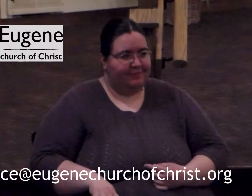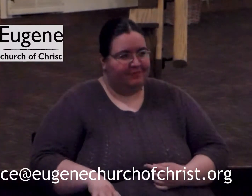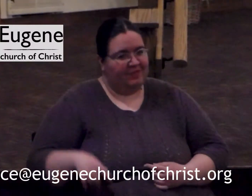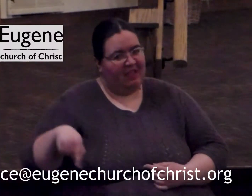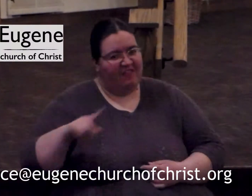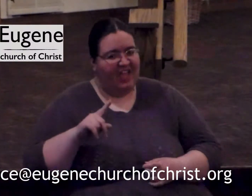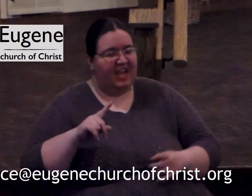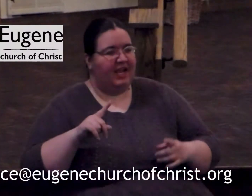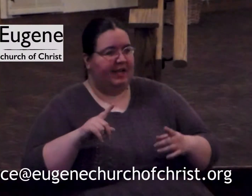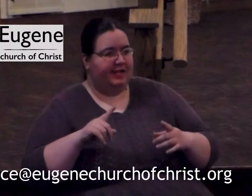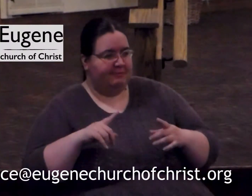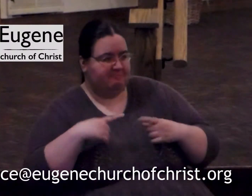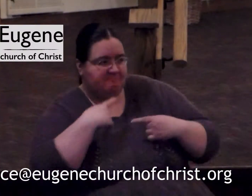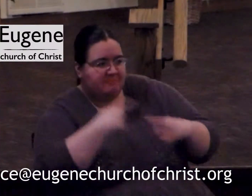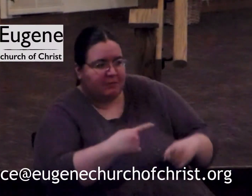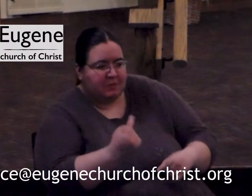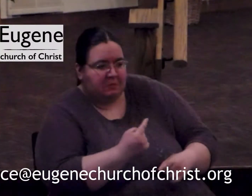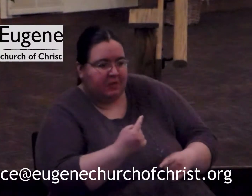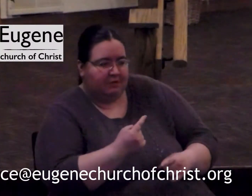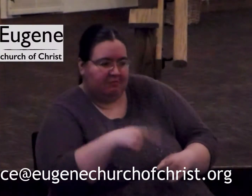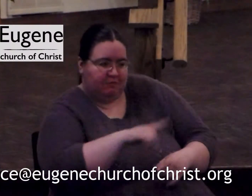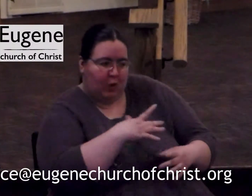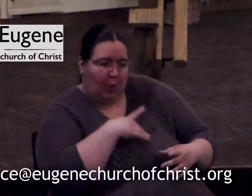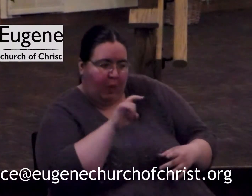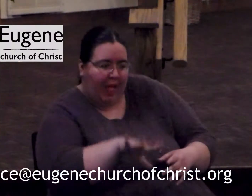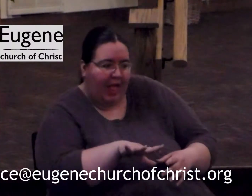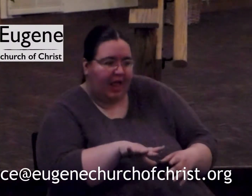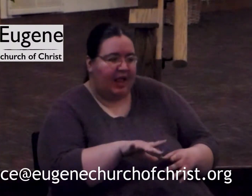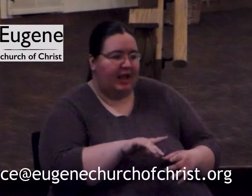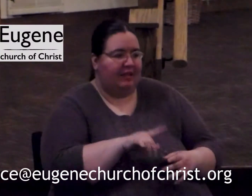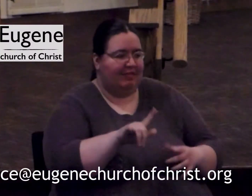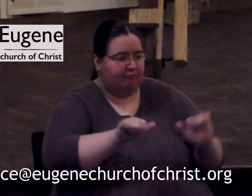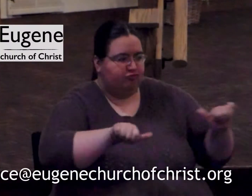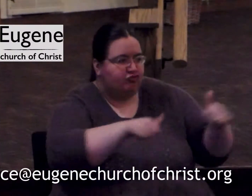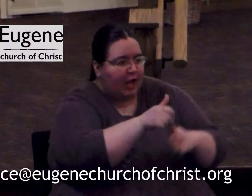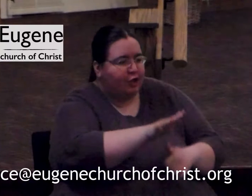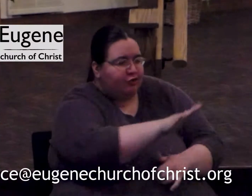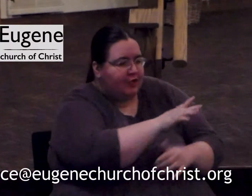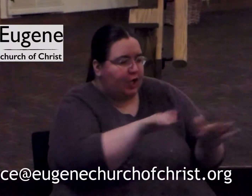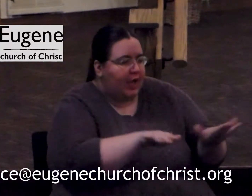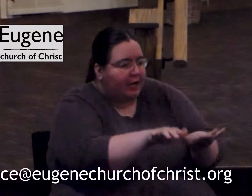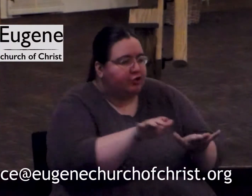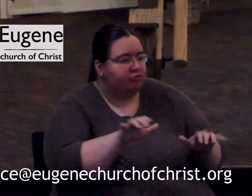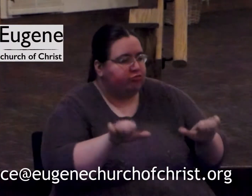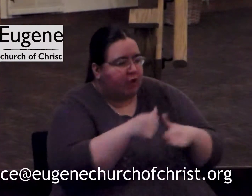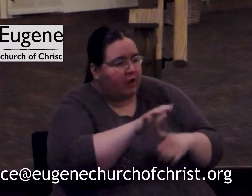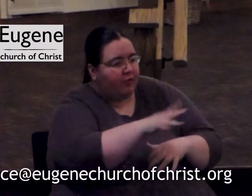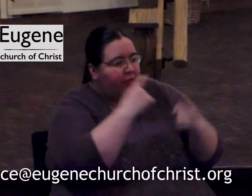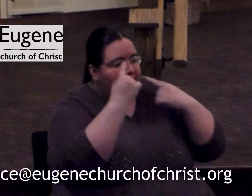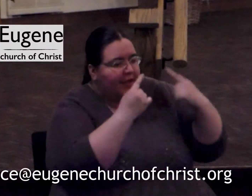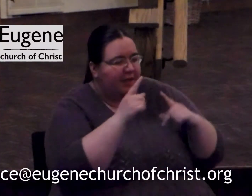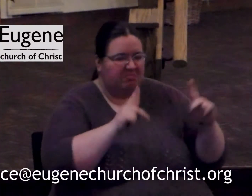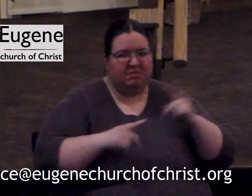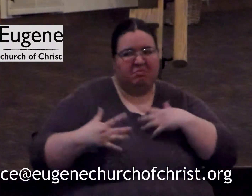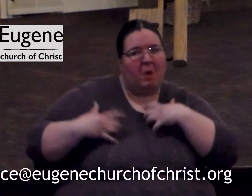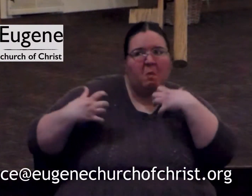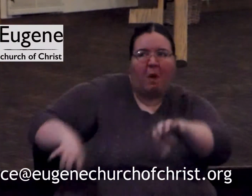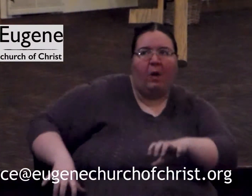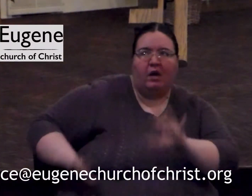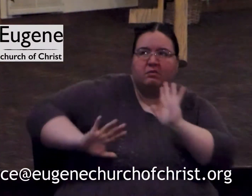many toes. They challenge people with what they're doing or what they're thinking. And as a result, people don't want to hear that. And